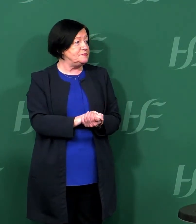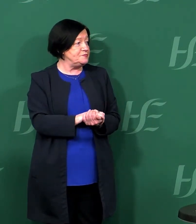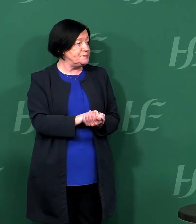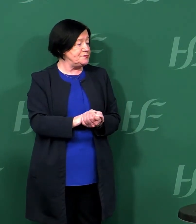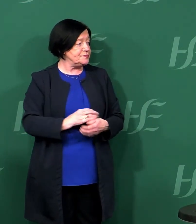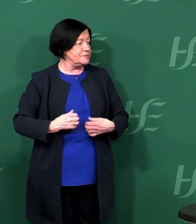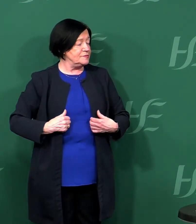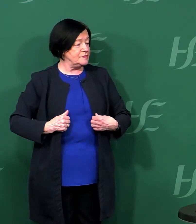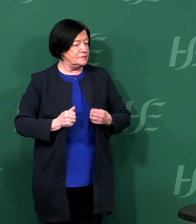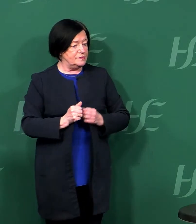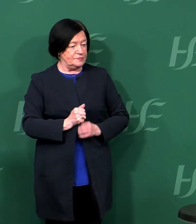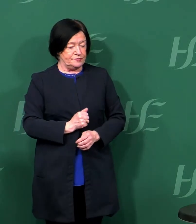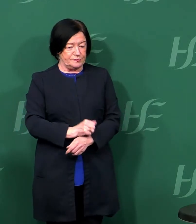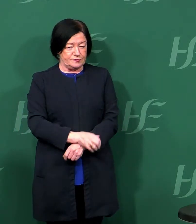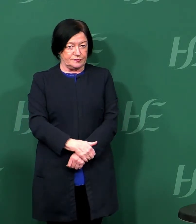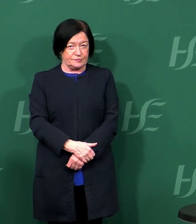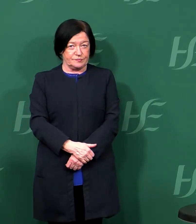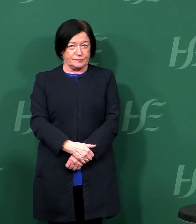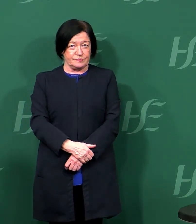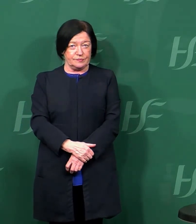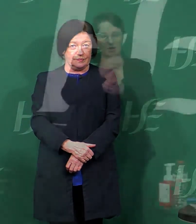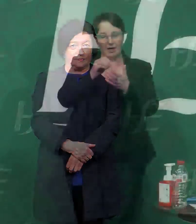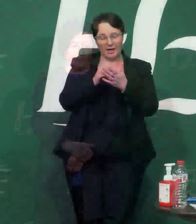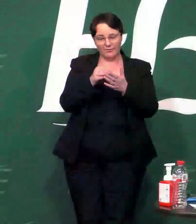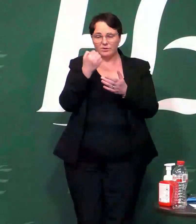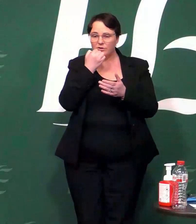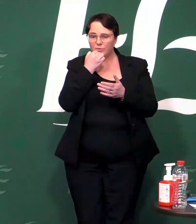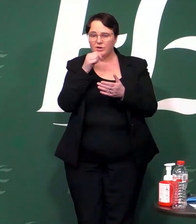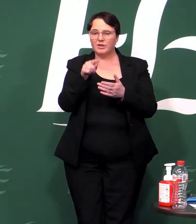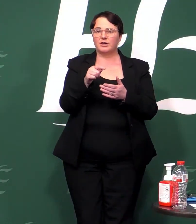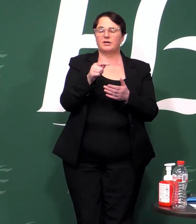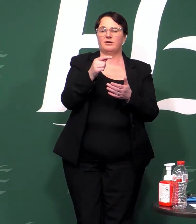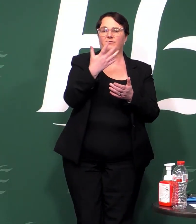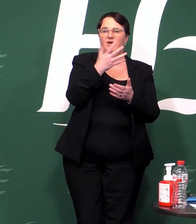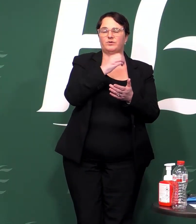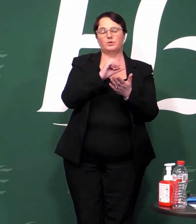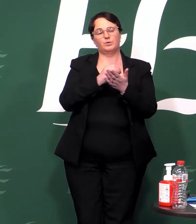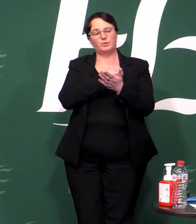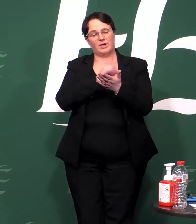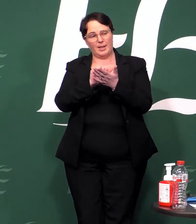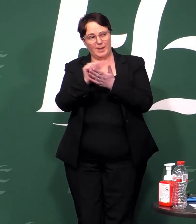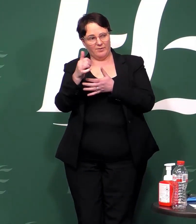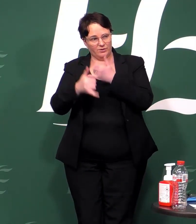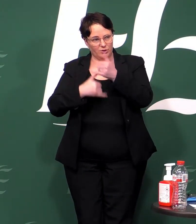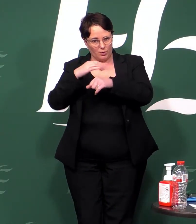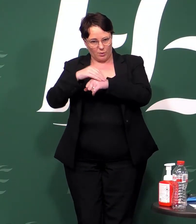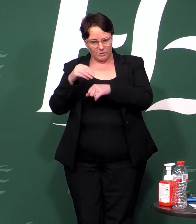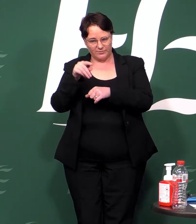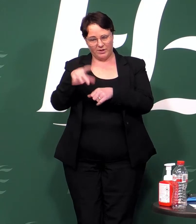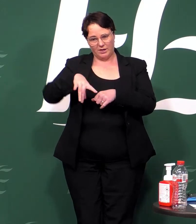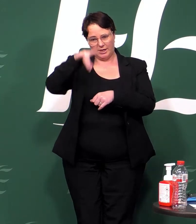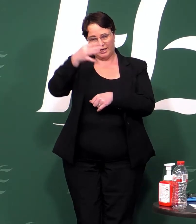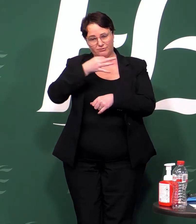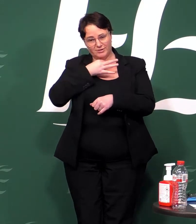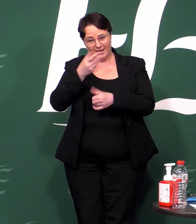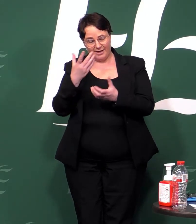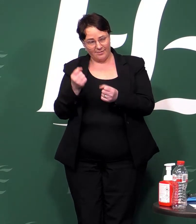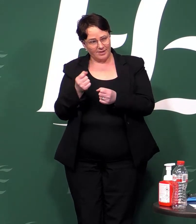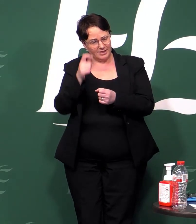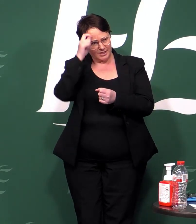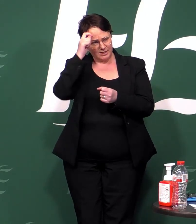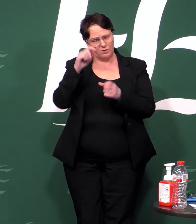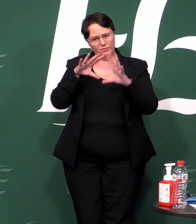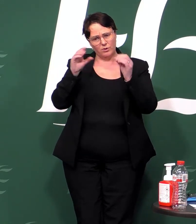have a breakdown in the children, the 5 to 11 years, how many of those high-risk children have had their vaccines now? I think it was